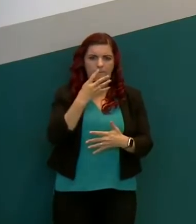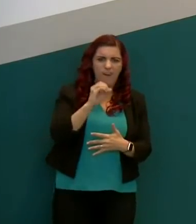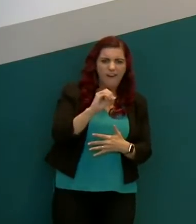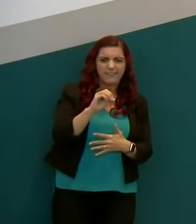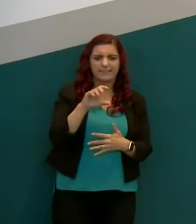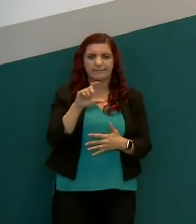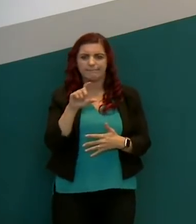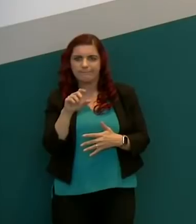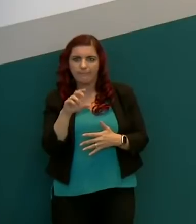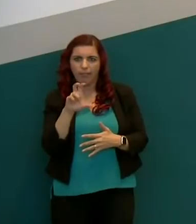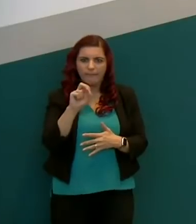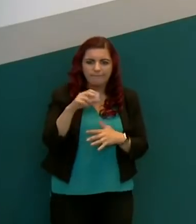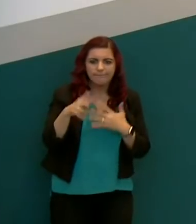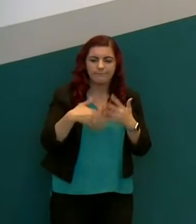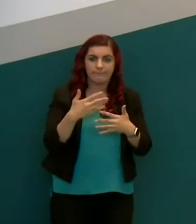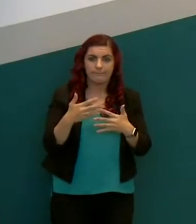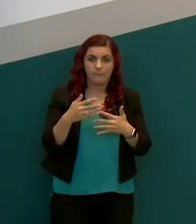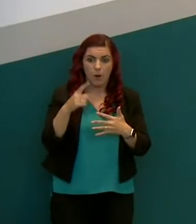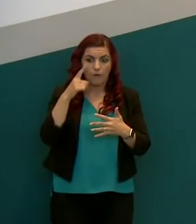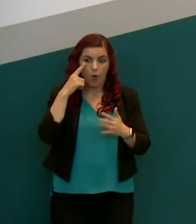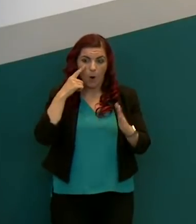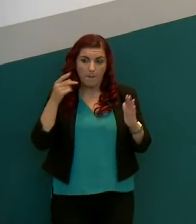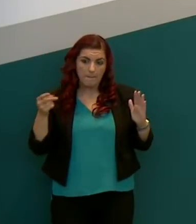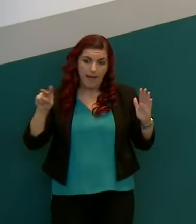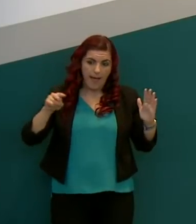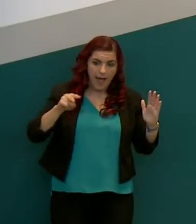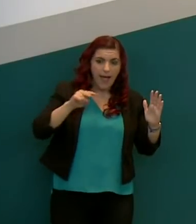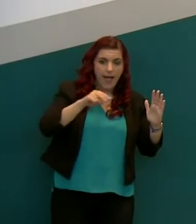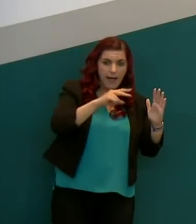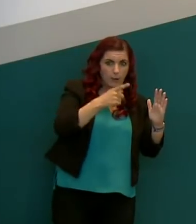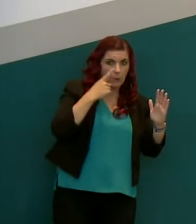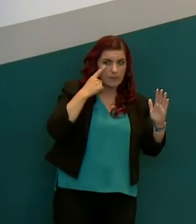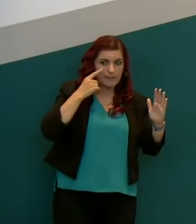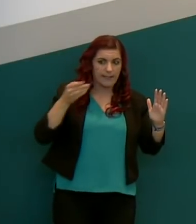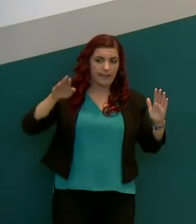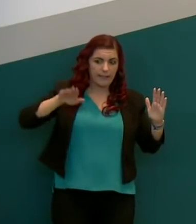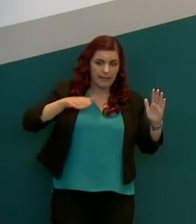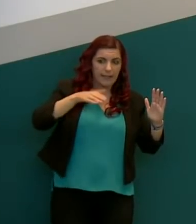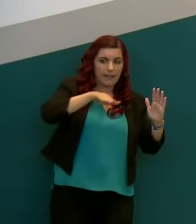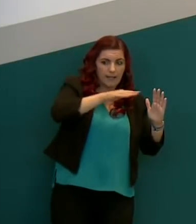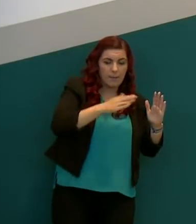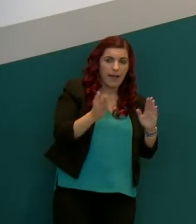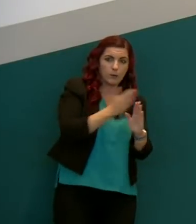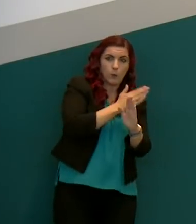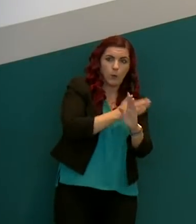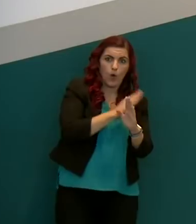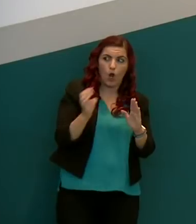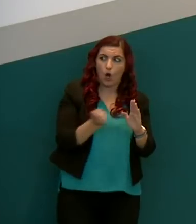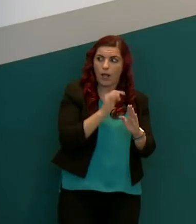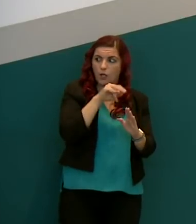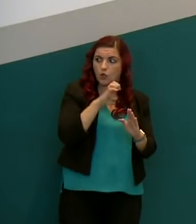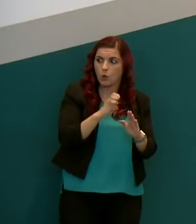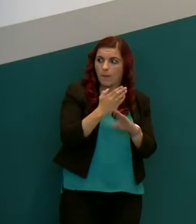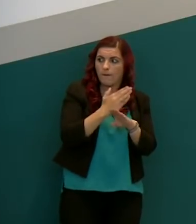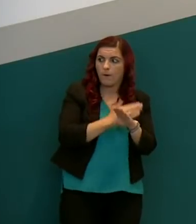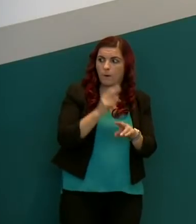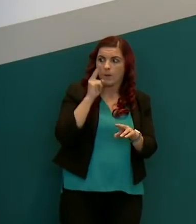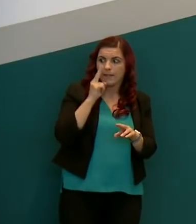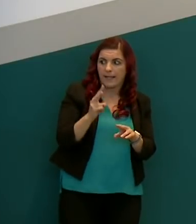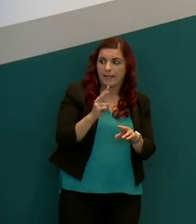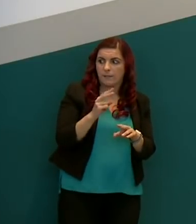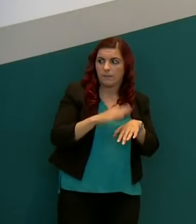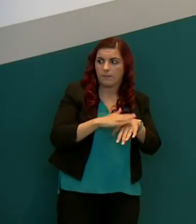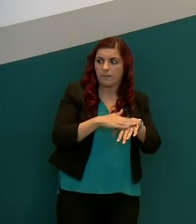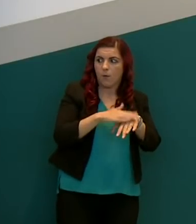But if you look back over that chart, you have to go all the way back to early June before you see 40. So